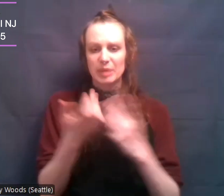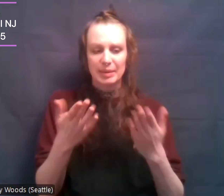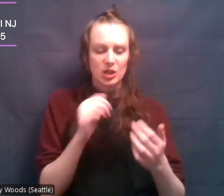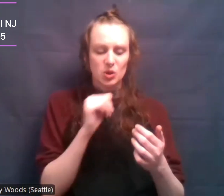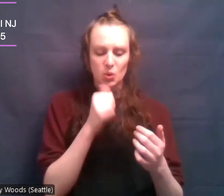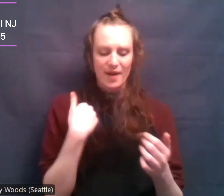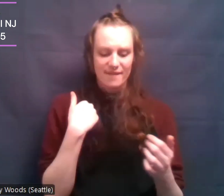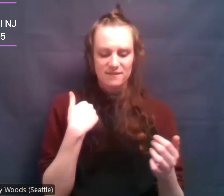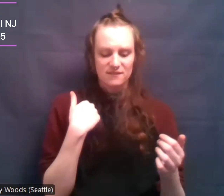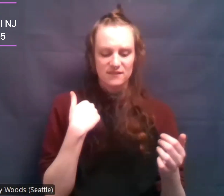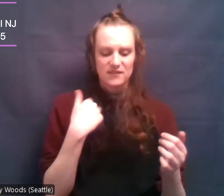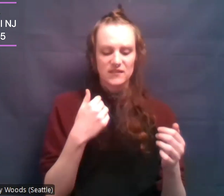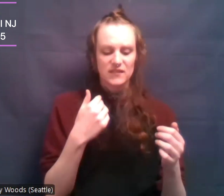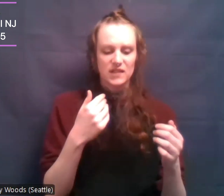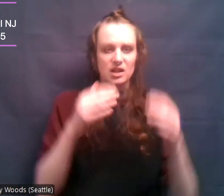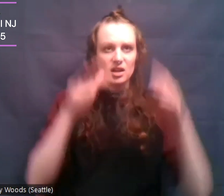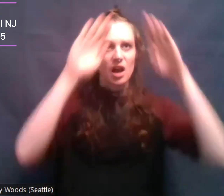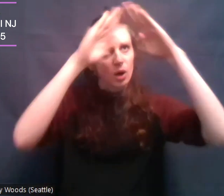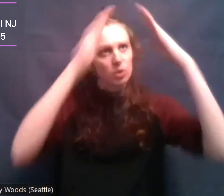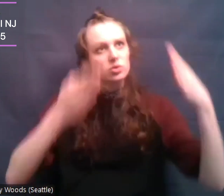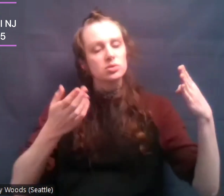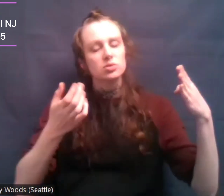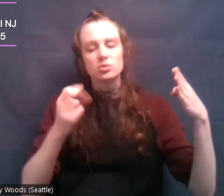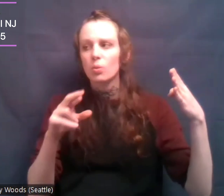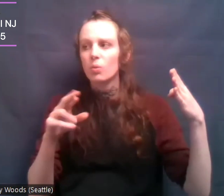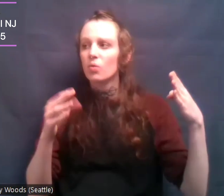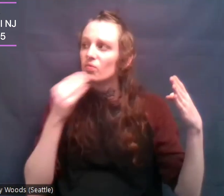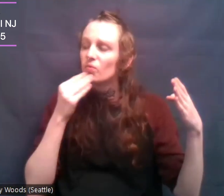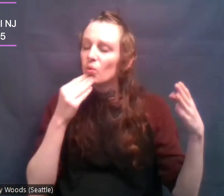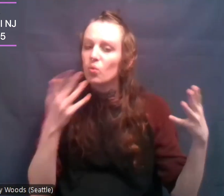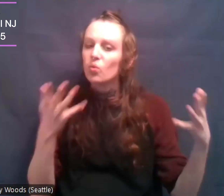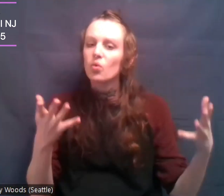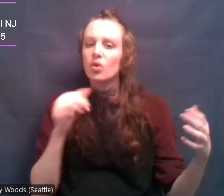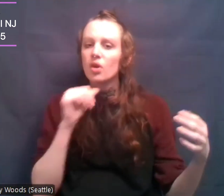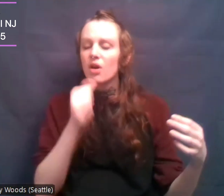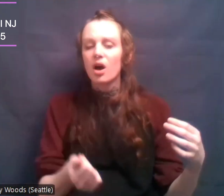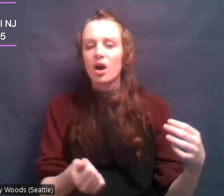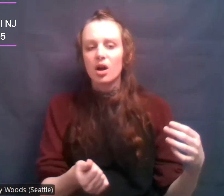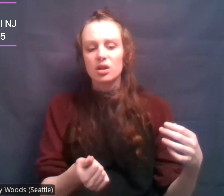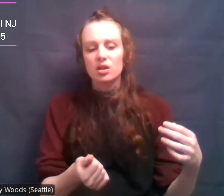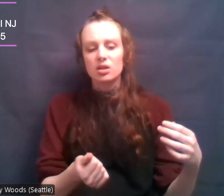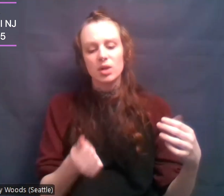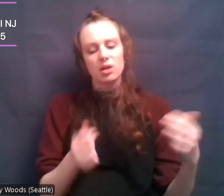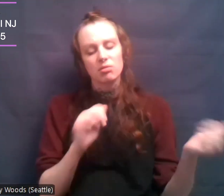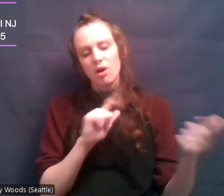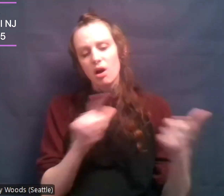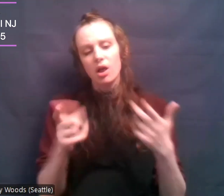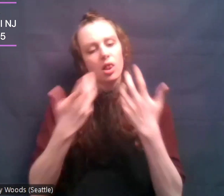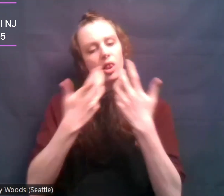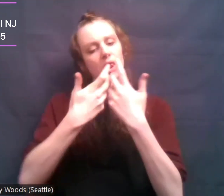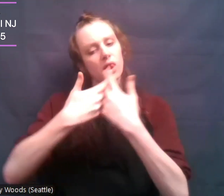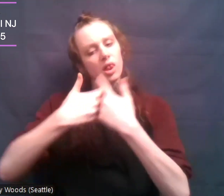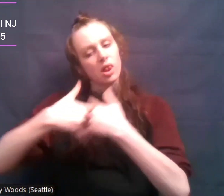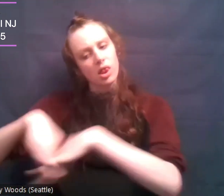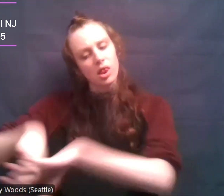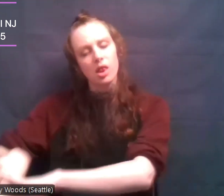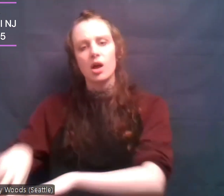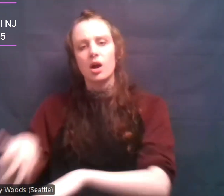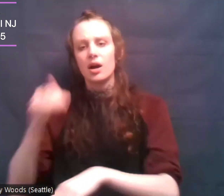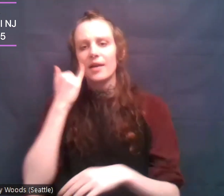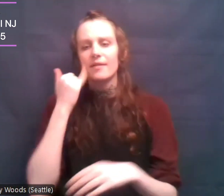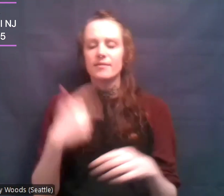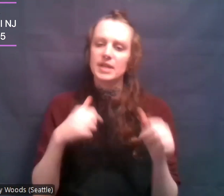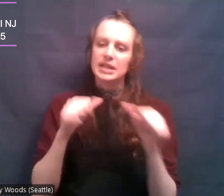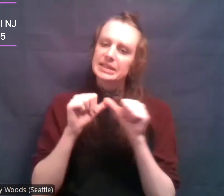my stomach or all these things. And like, you know, it all sorts of works out as long as I just keep giving back